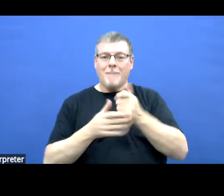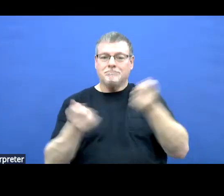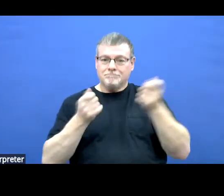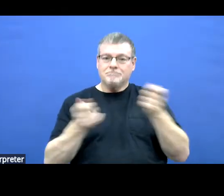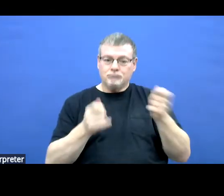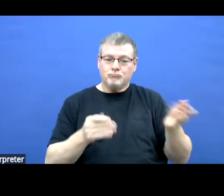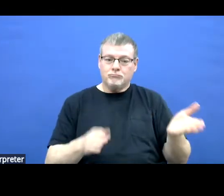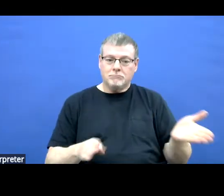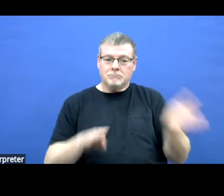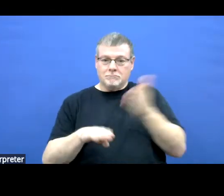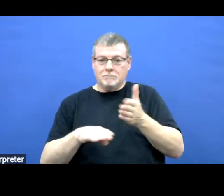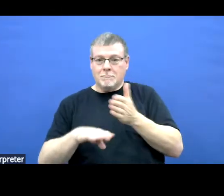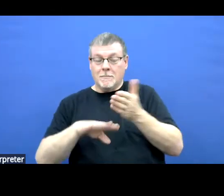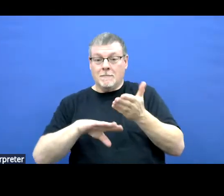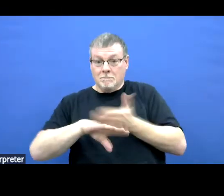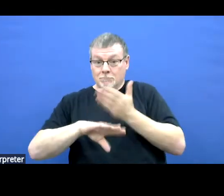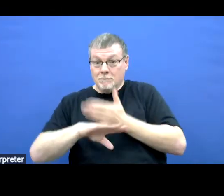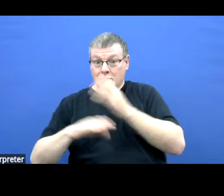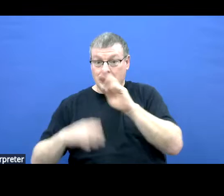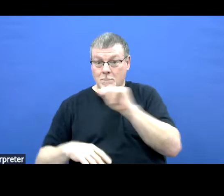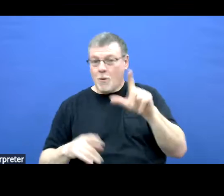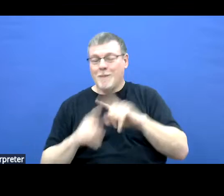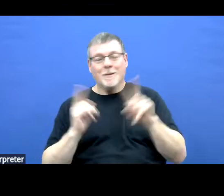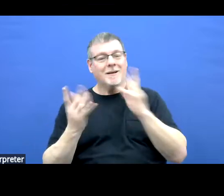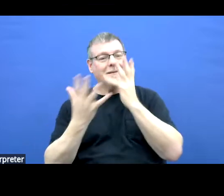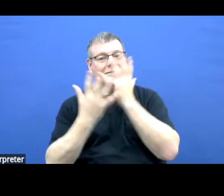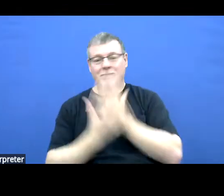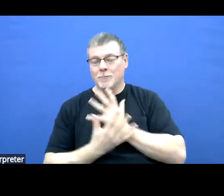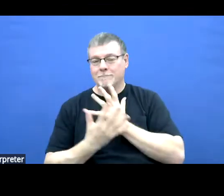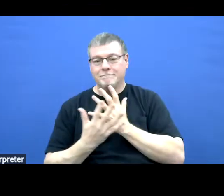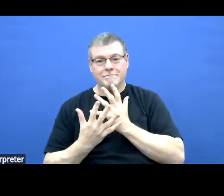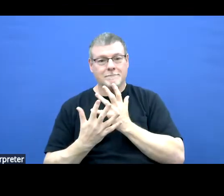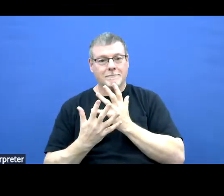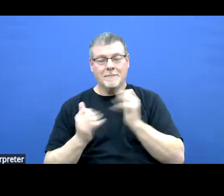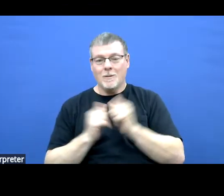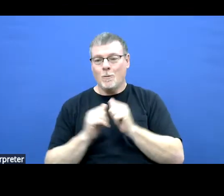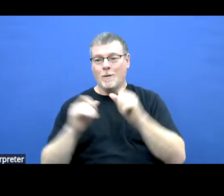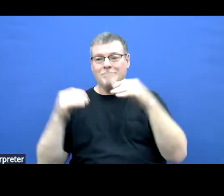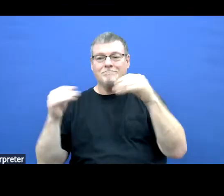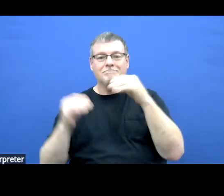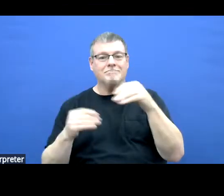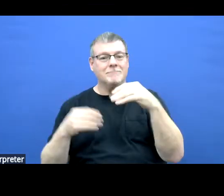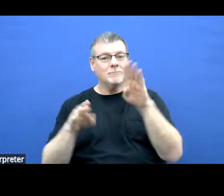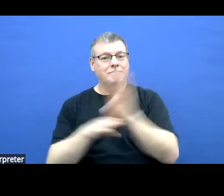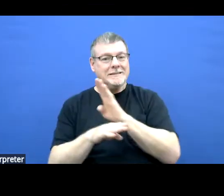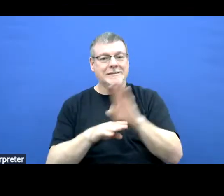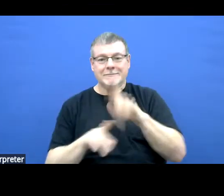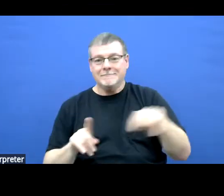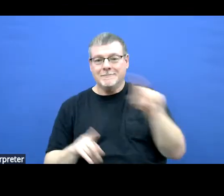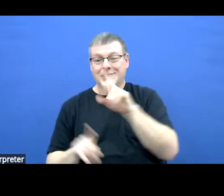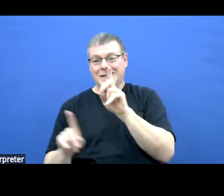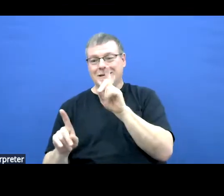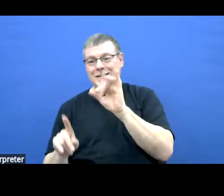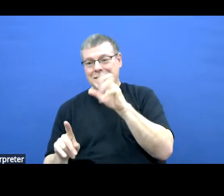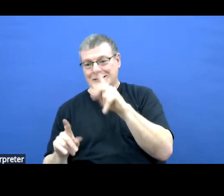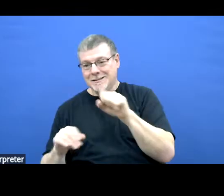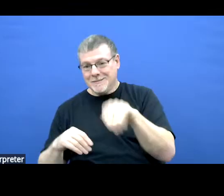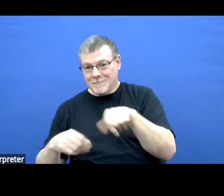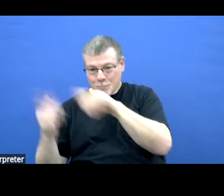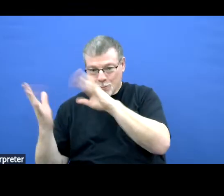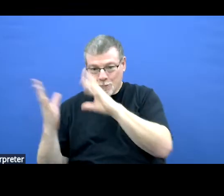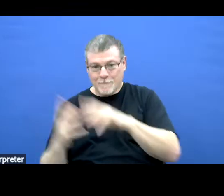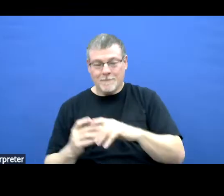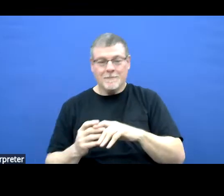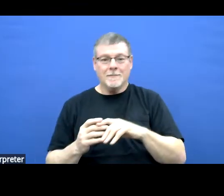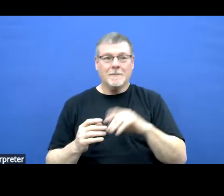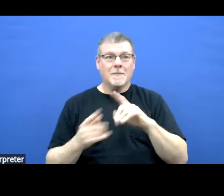the mall. Mhm. And unfortunately, it just didn't work out with retailers. You saw even Dick's leaving and relocating